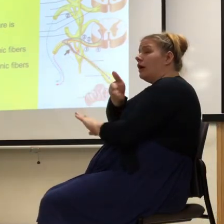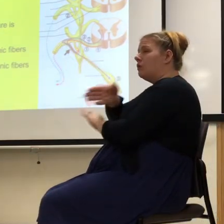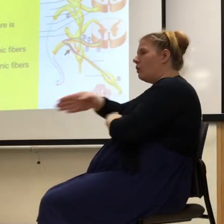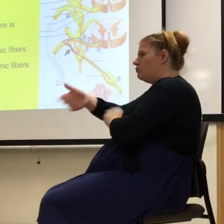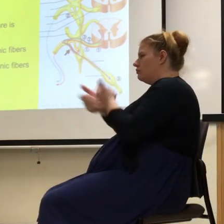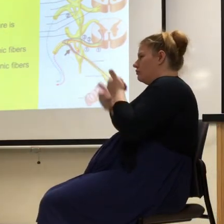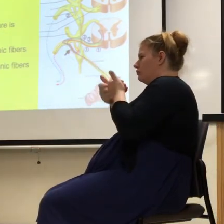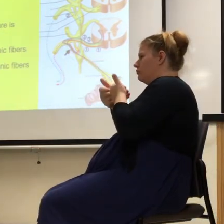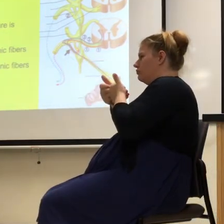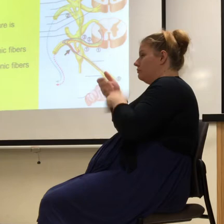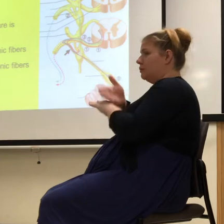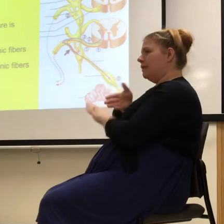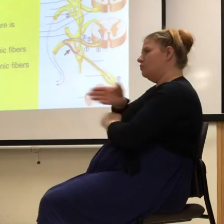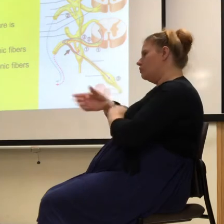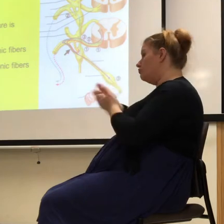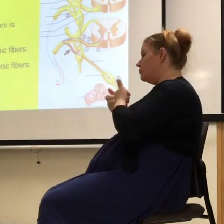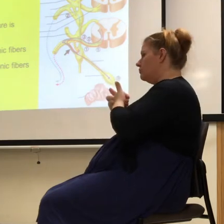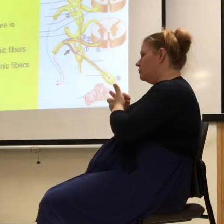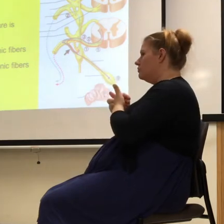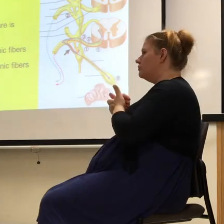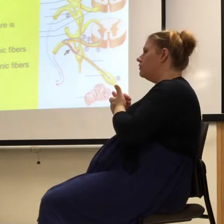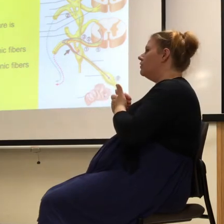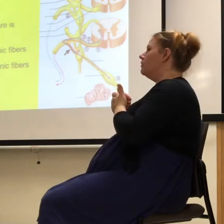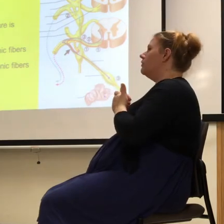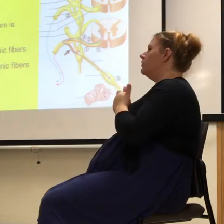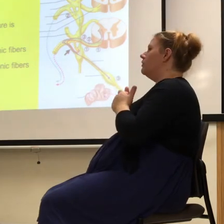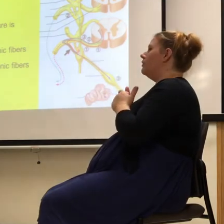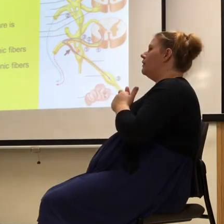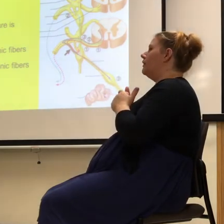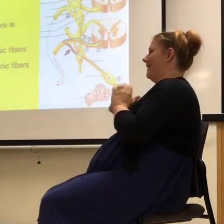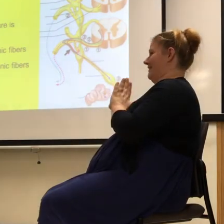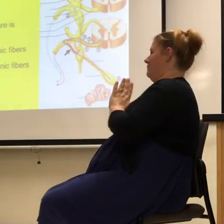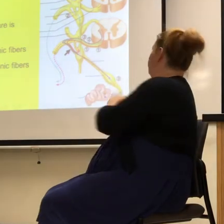or postganglionic fibers?